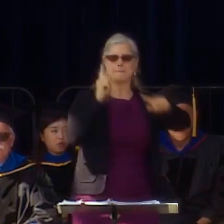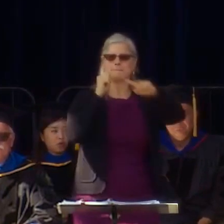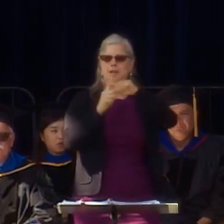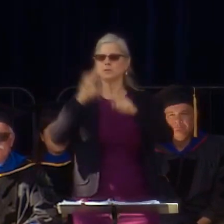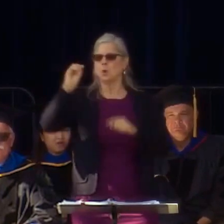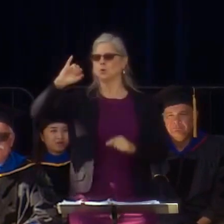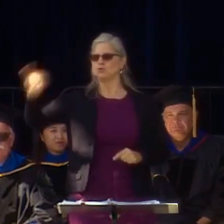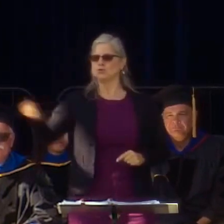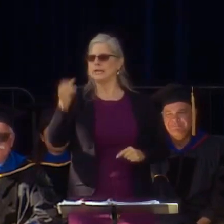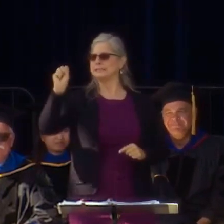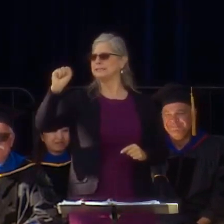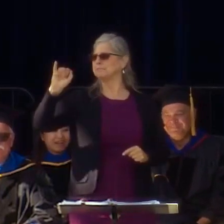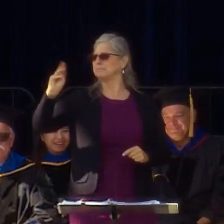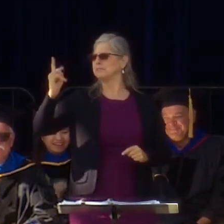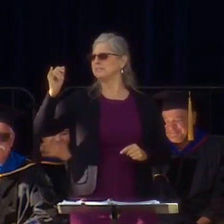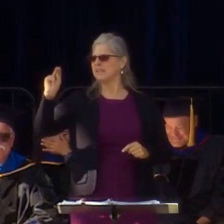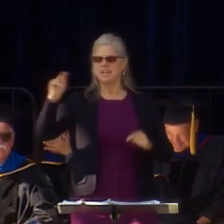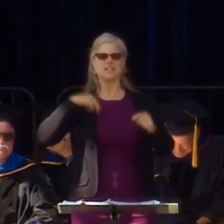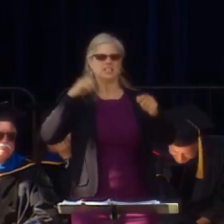pursuit.